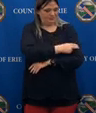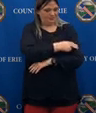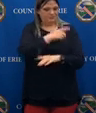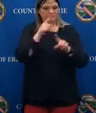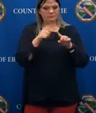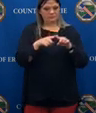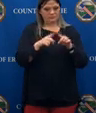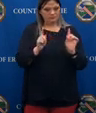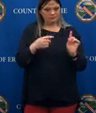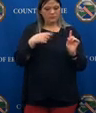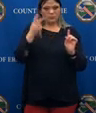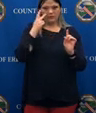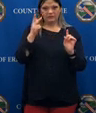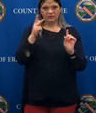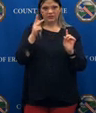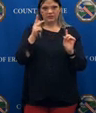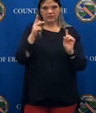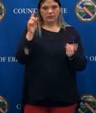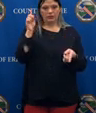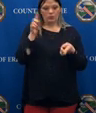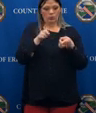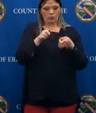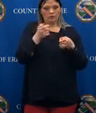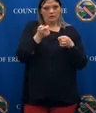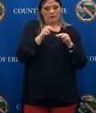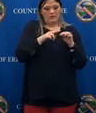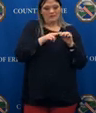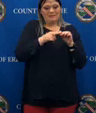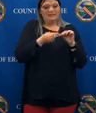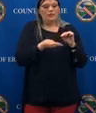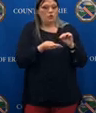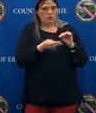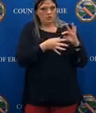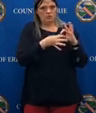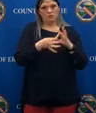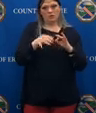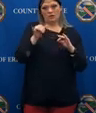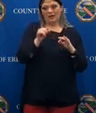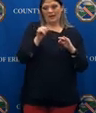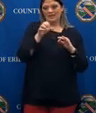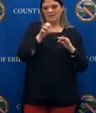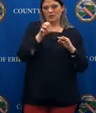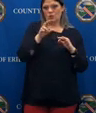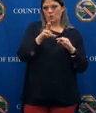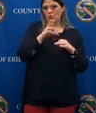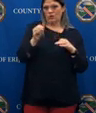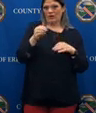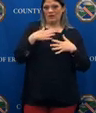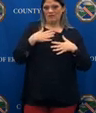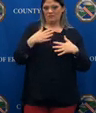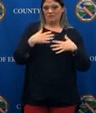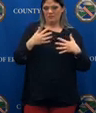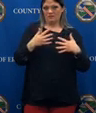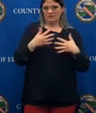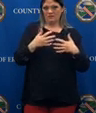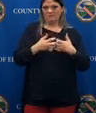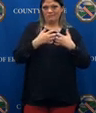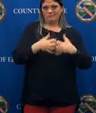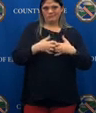we've seen a flattening and actually a slight decrease with regards to ICU and ICU airway assist, which is generally